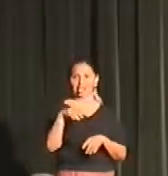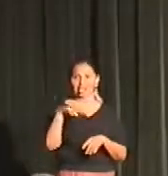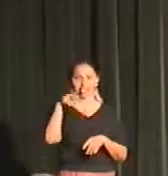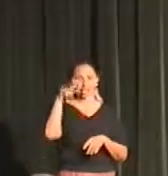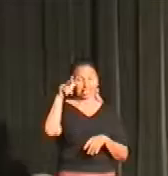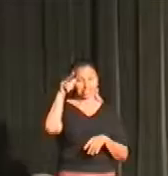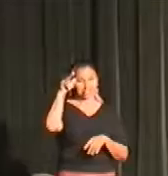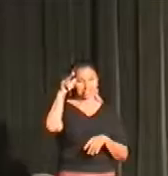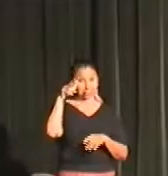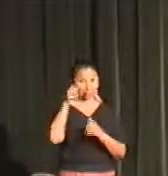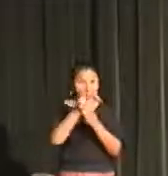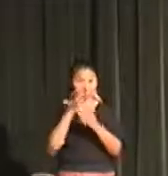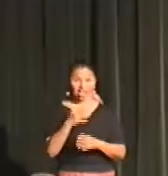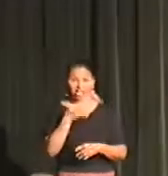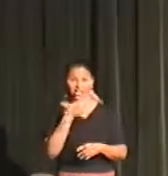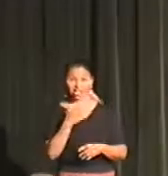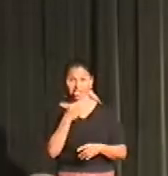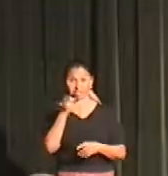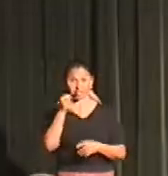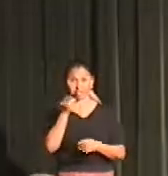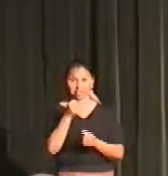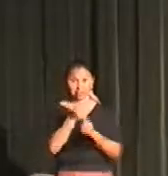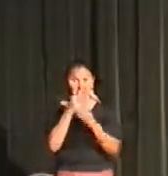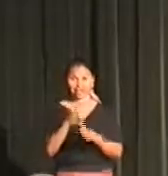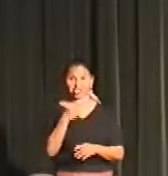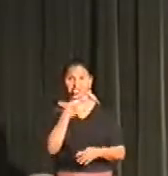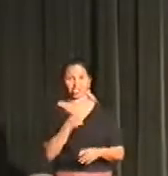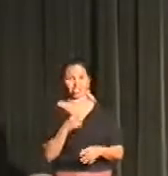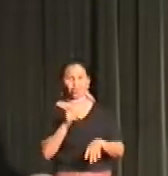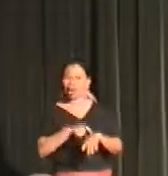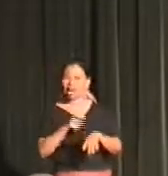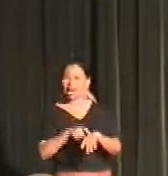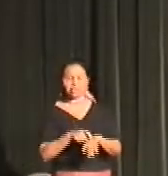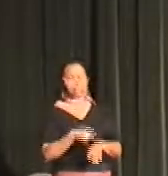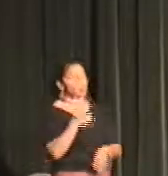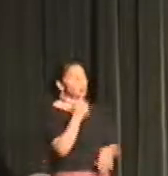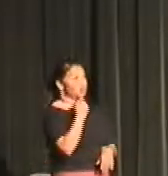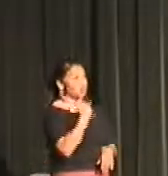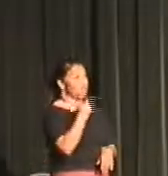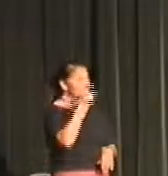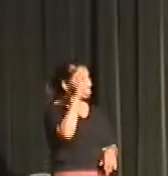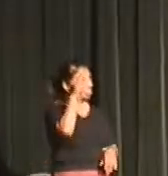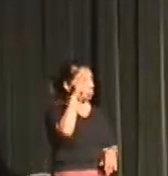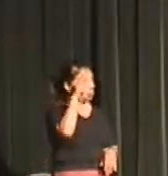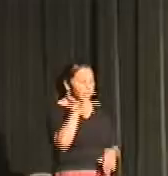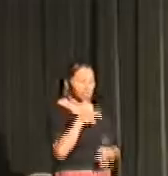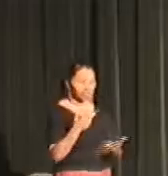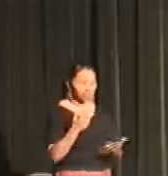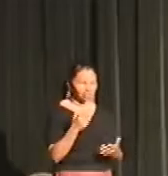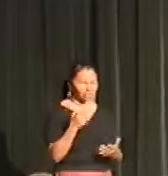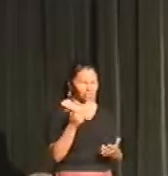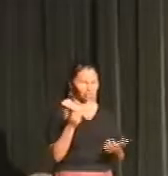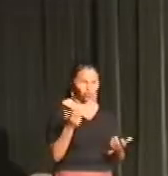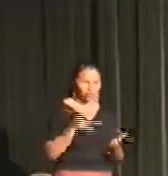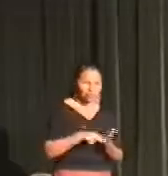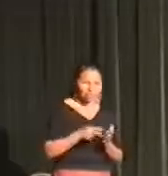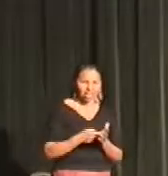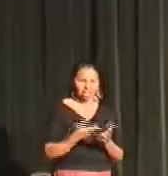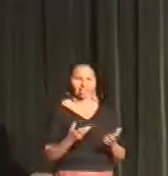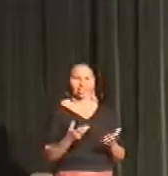know, you're not getting it. You know, and I said, I don't have any money. And he goes, well, you know, I said, I owe a lot of money, Mike. I borrowed money